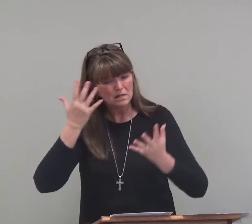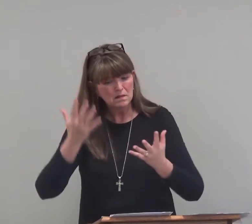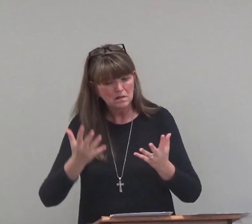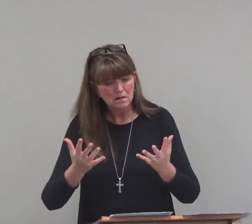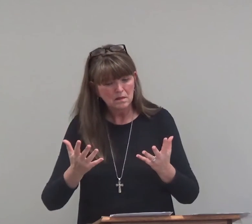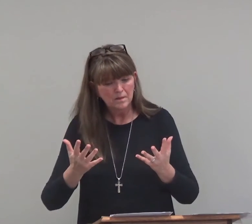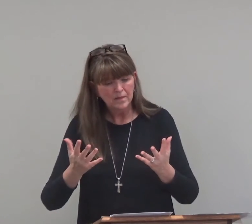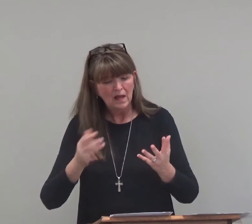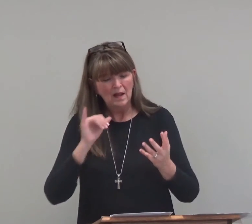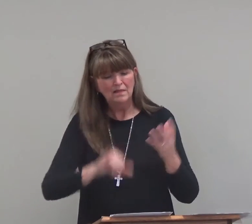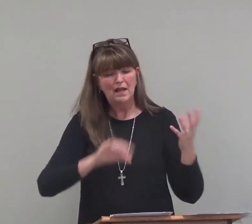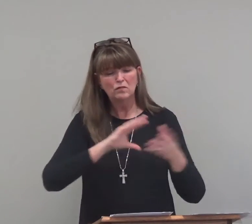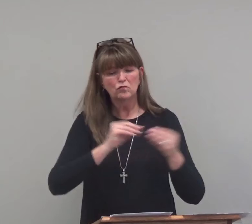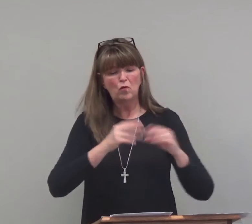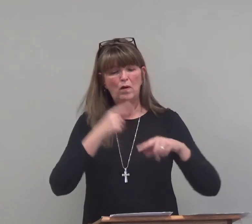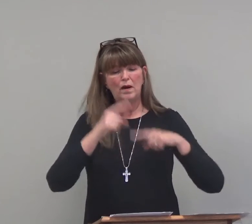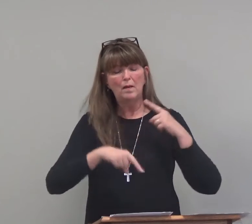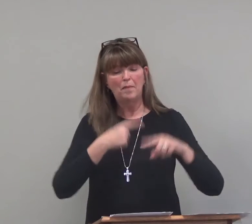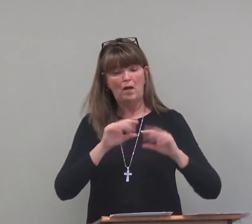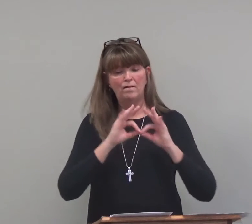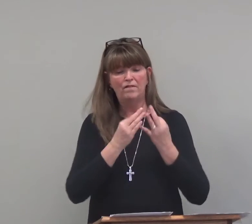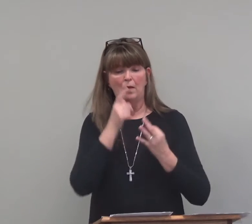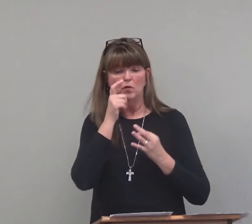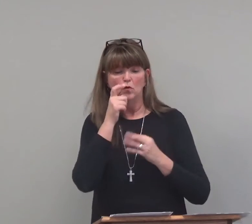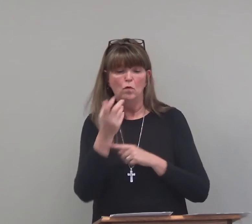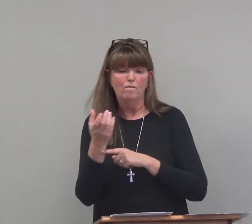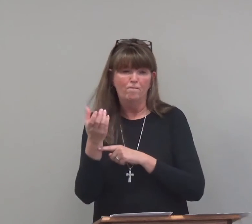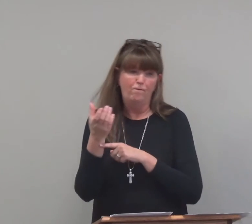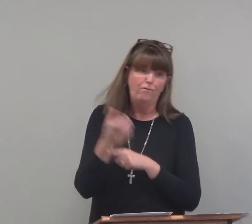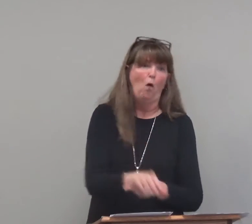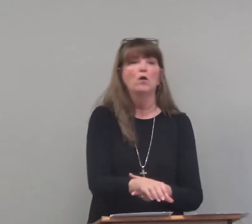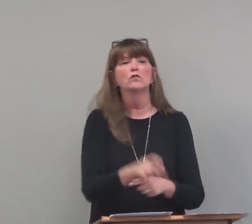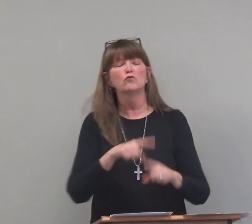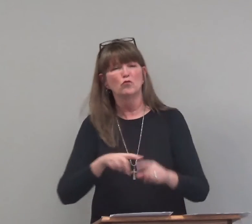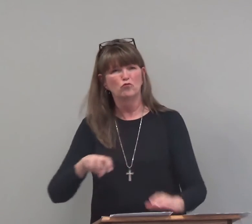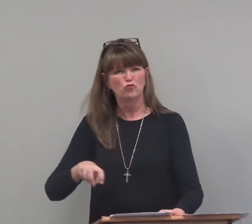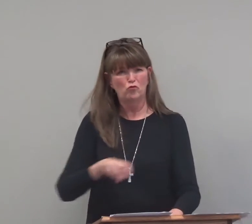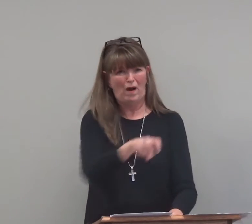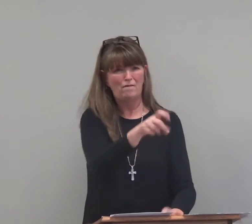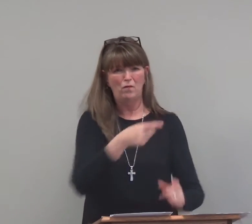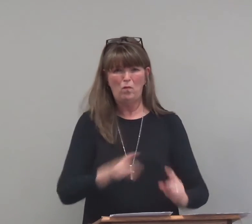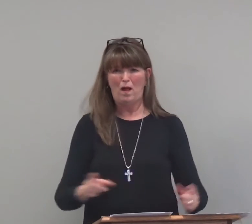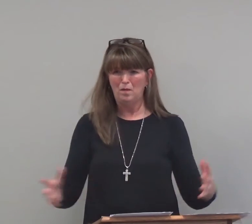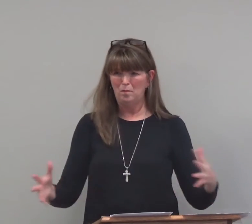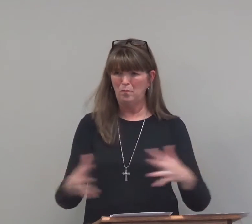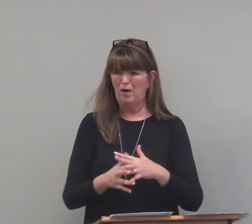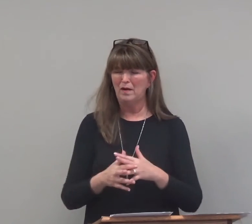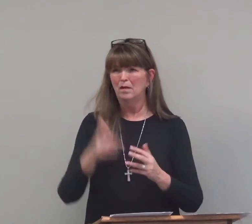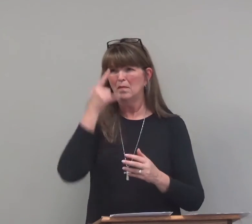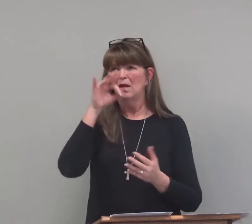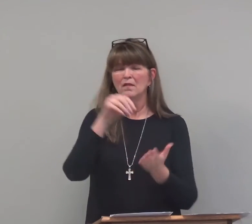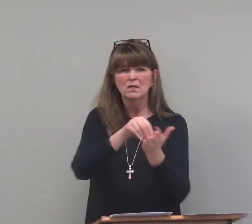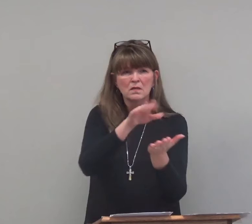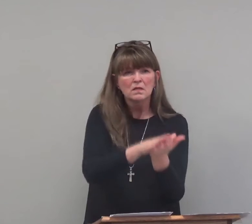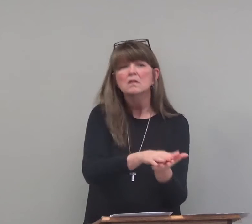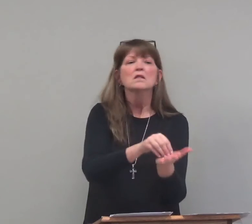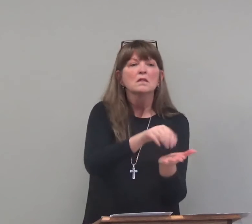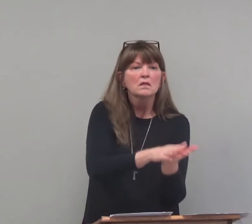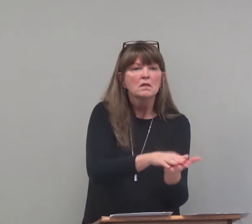And Joseph was humiliated by that. This story is about a family who was forced to travel because